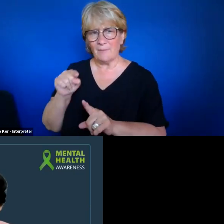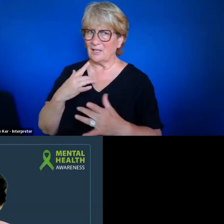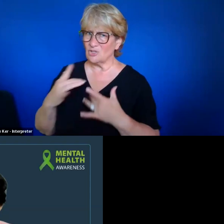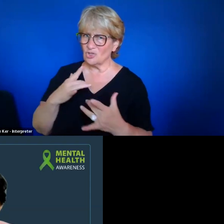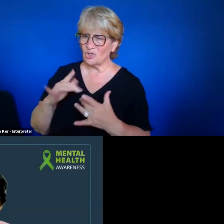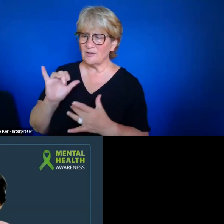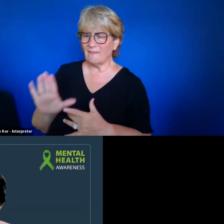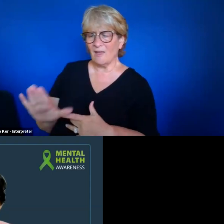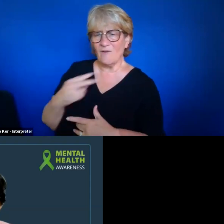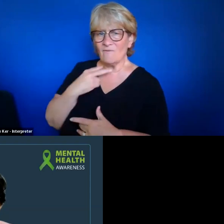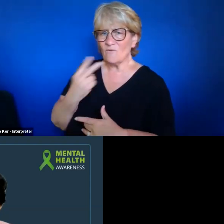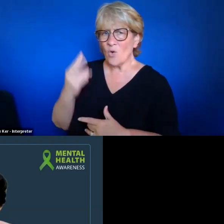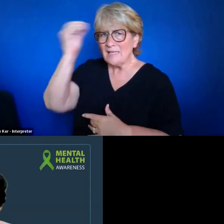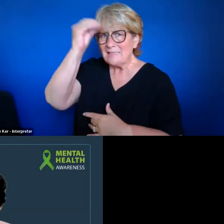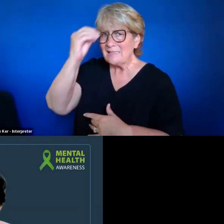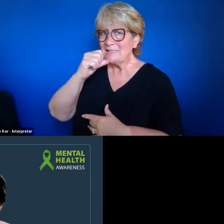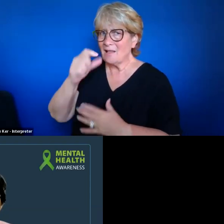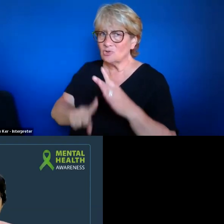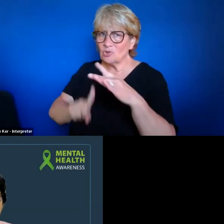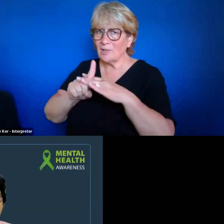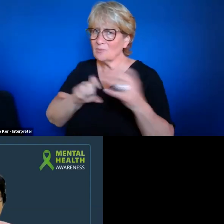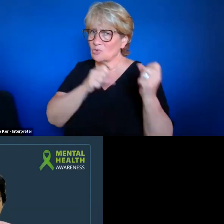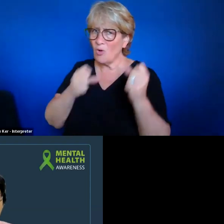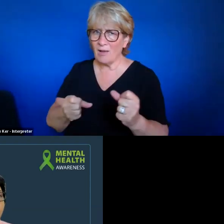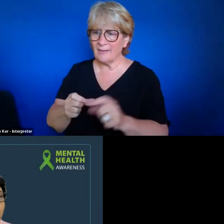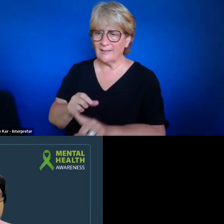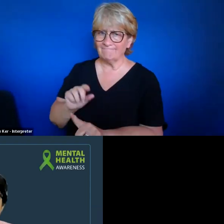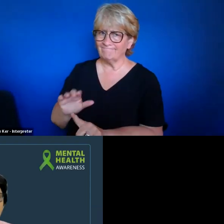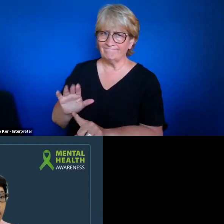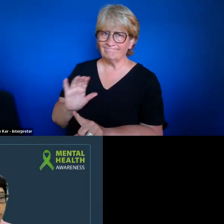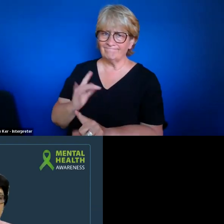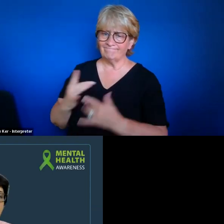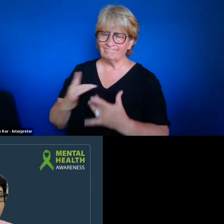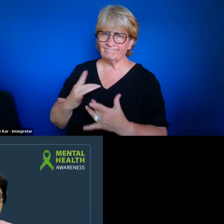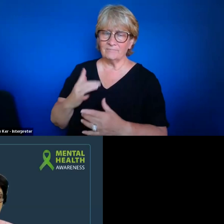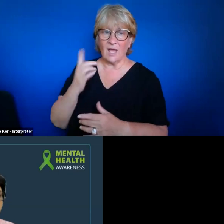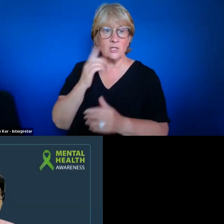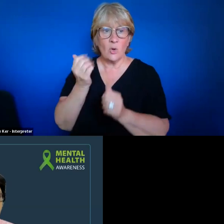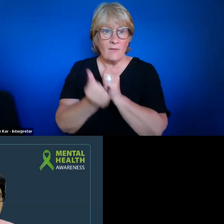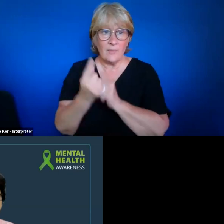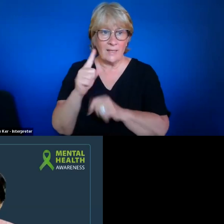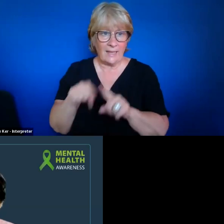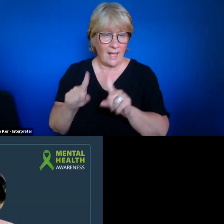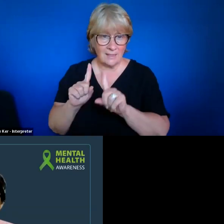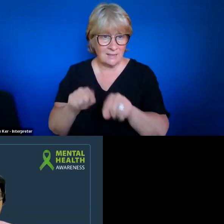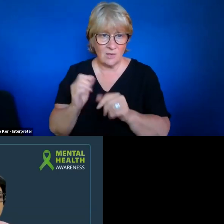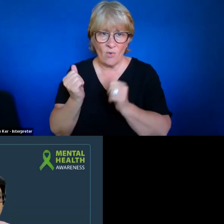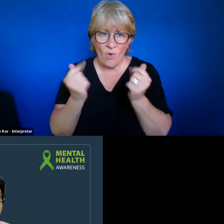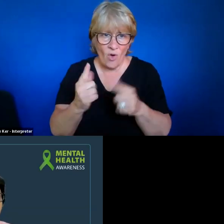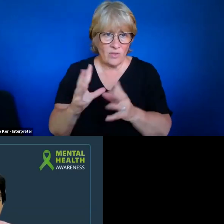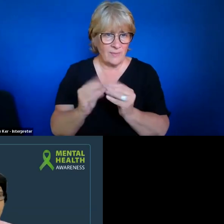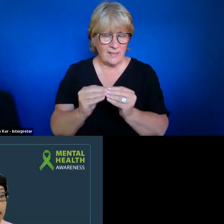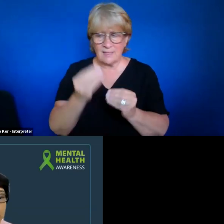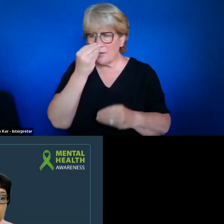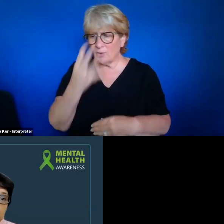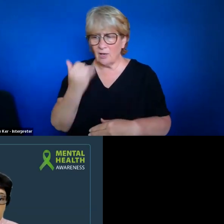that voice is not being shown up very strongly. I know that everybody can't attend all the meetings. So I don't care if someone's